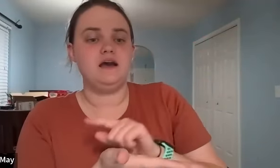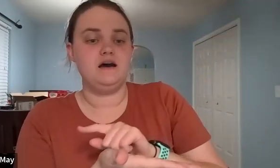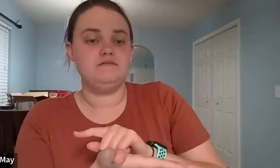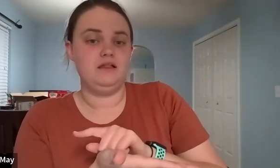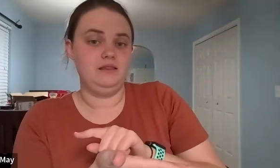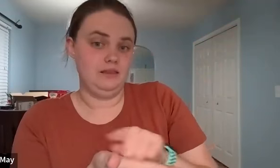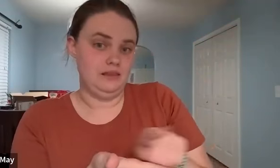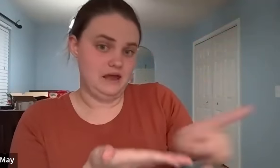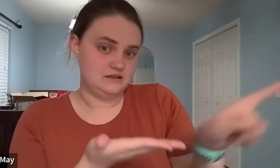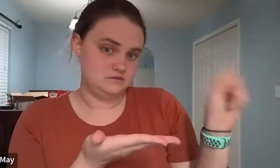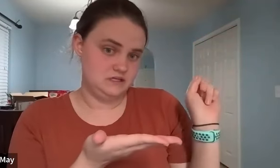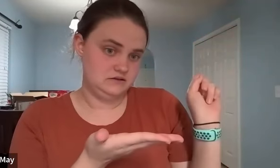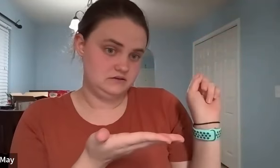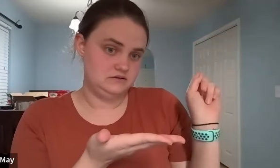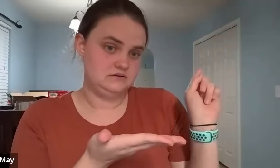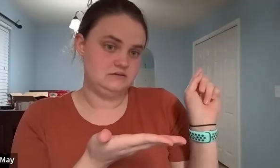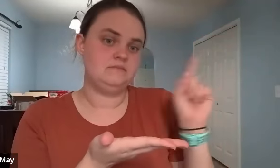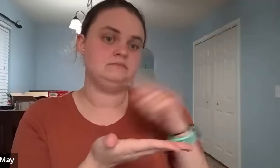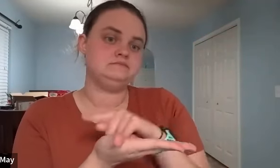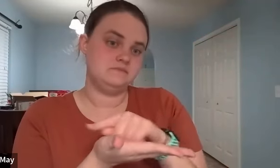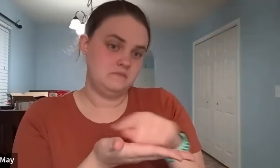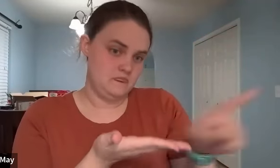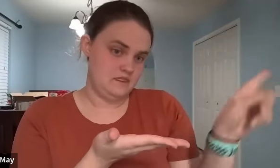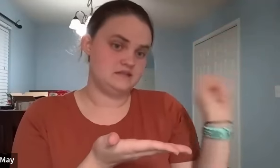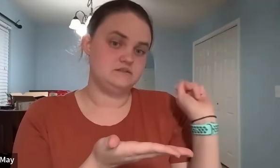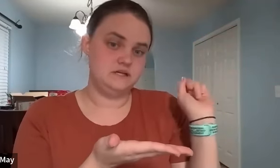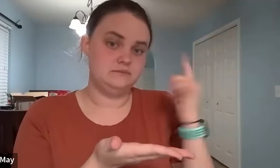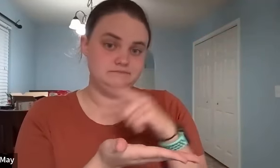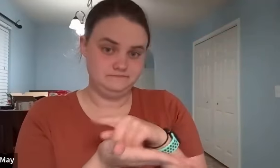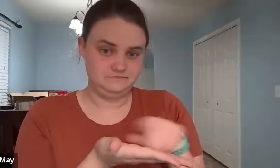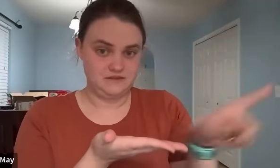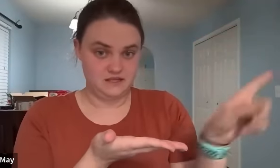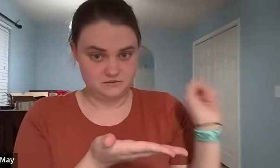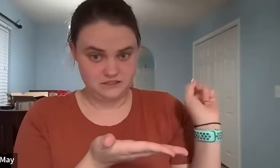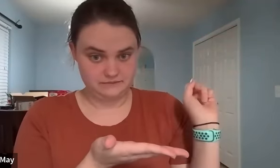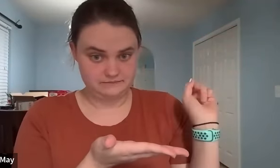have last week. Last week.